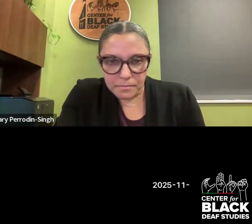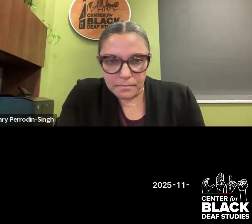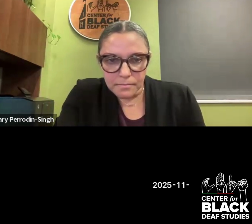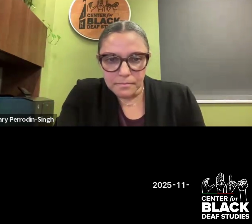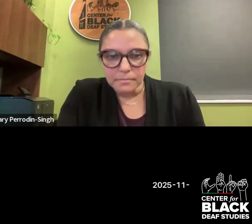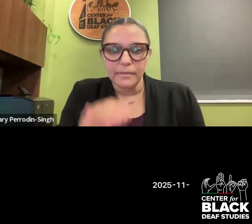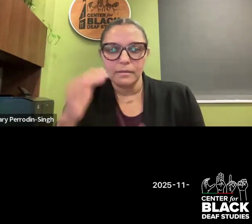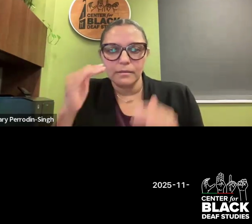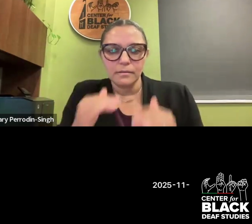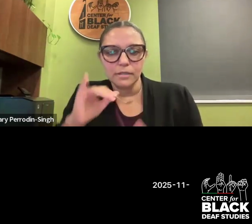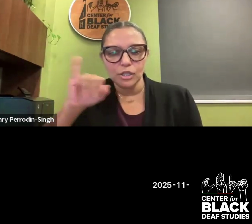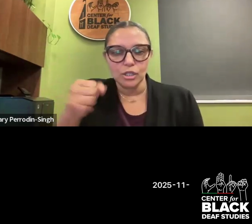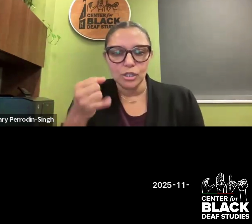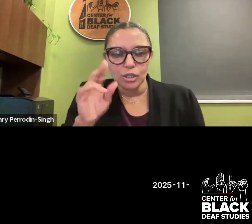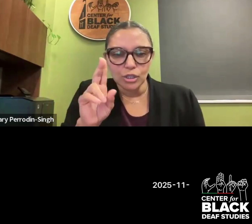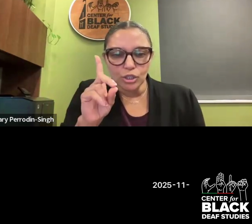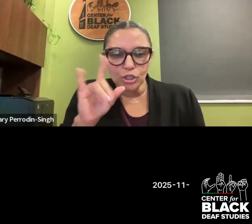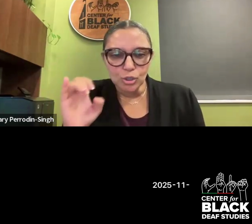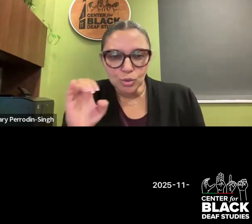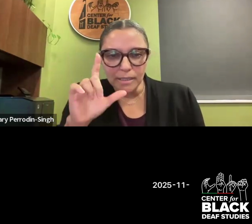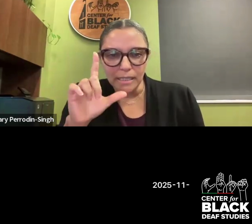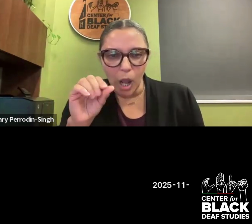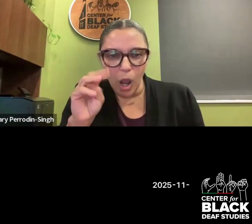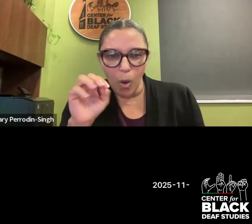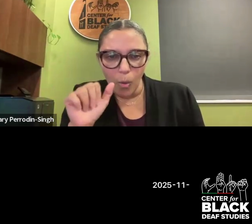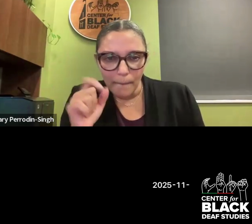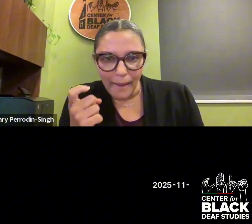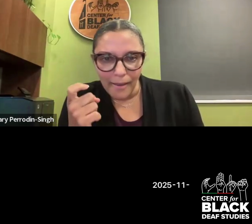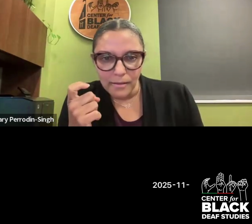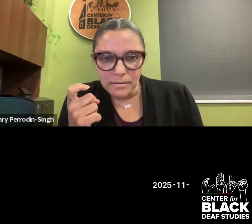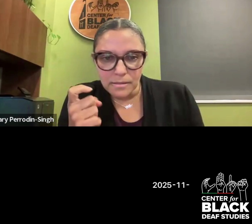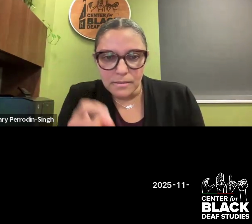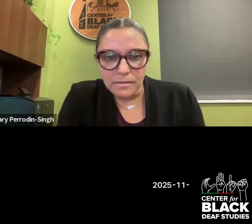sure, Charles, please type your question and I can answer it. Okay, Judy